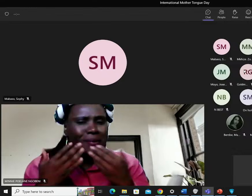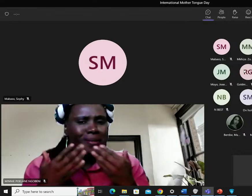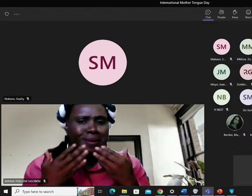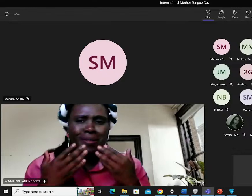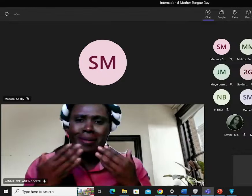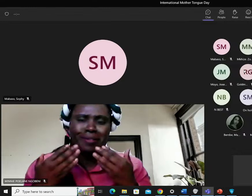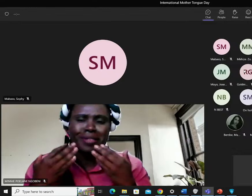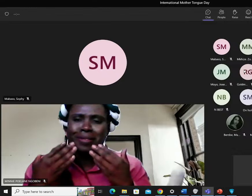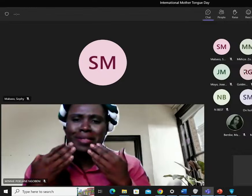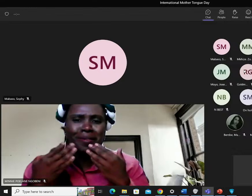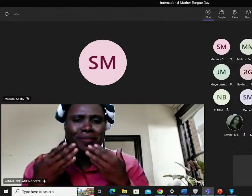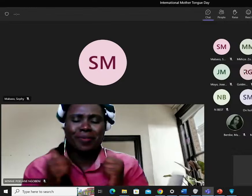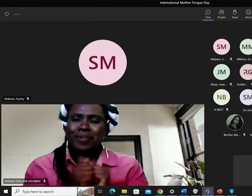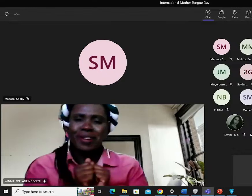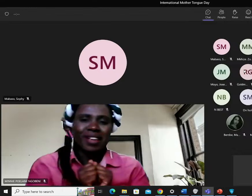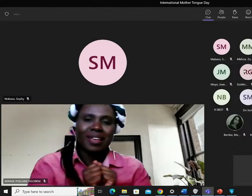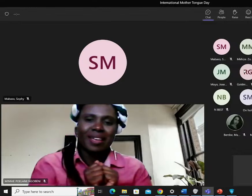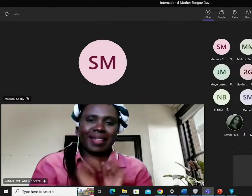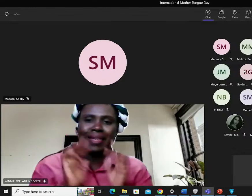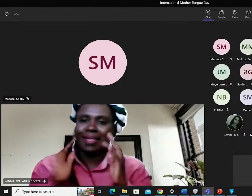laribuha.